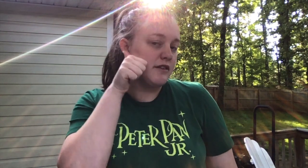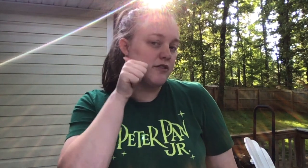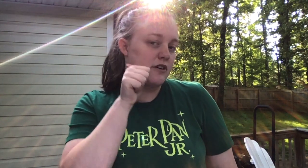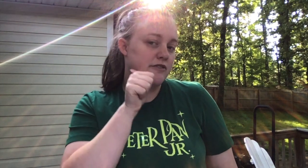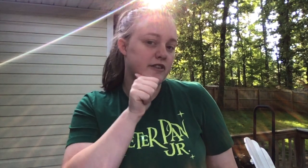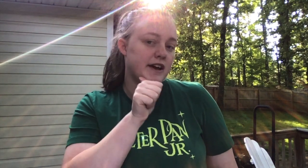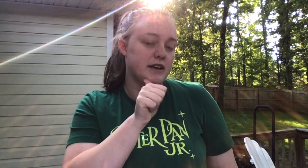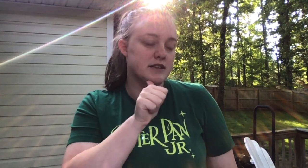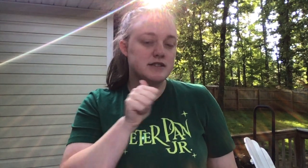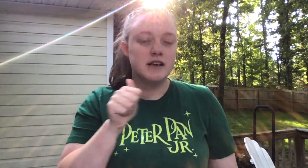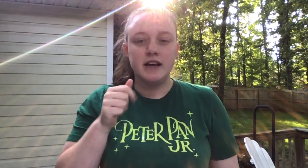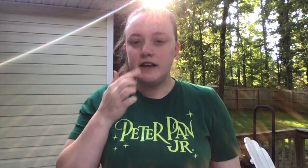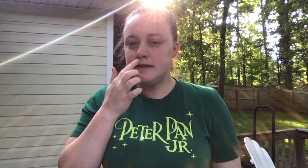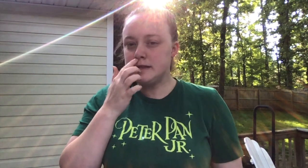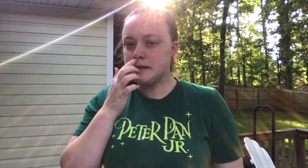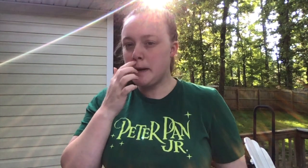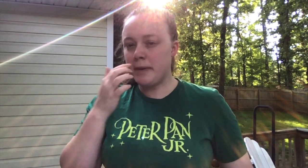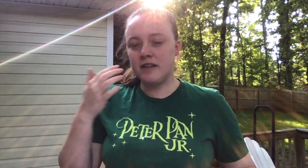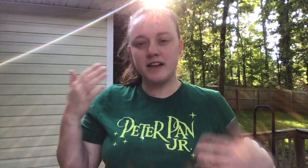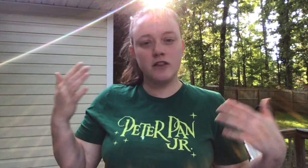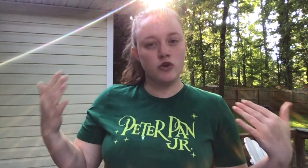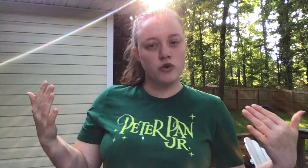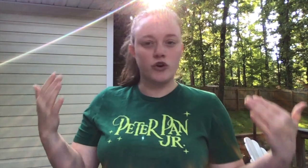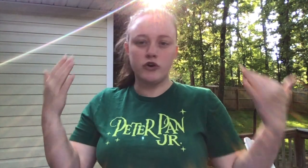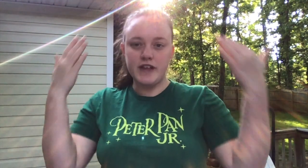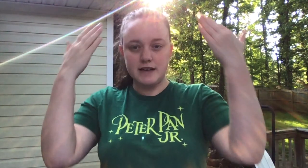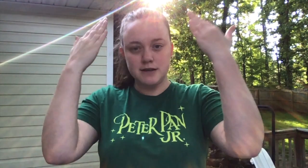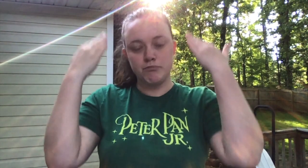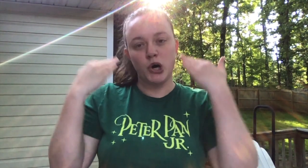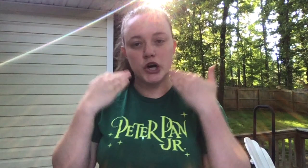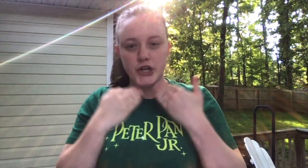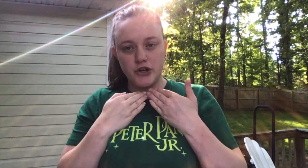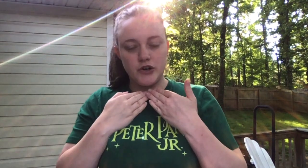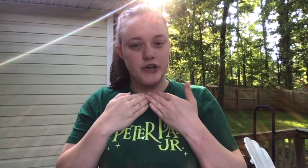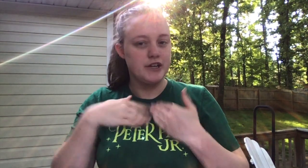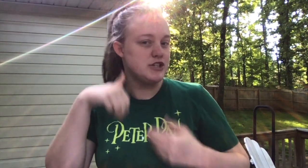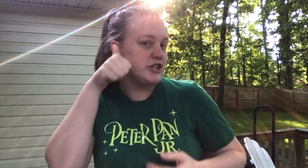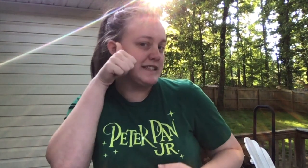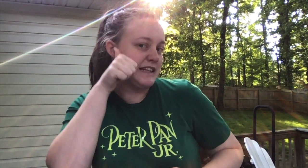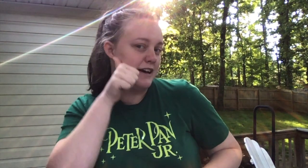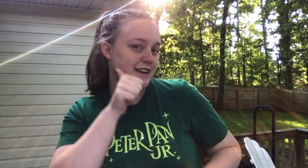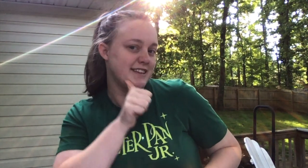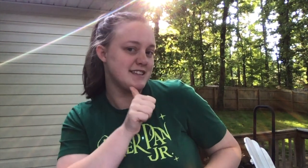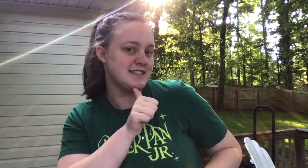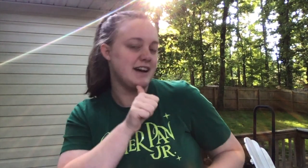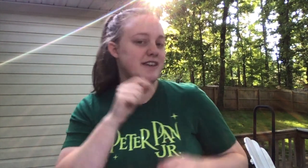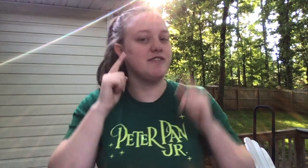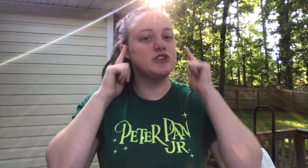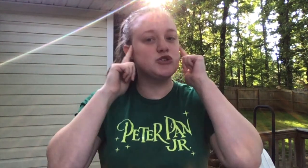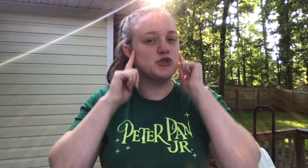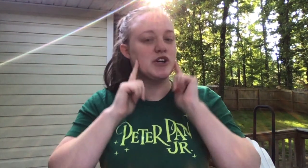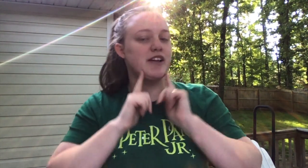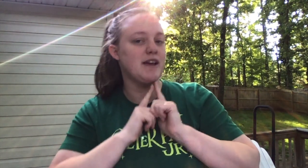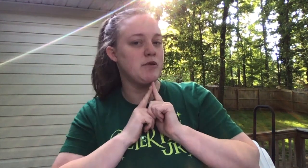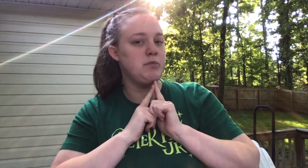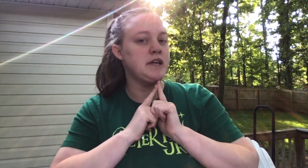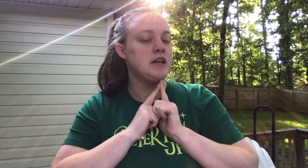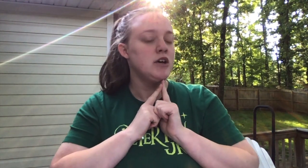our face. And this is going to be like a little girl that has a bonnet on, and she's lining the side of the string that would be, or